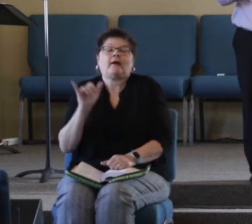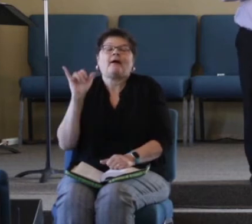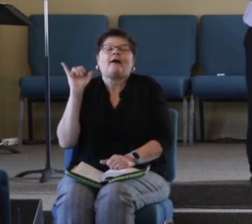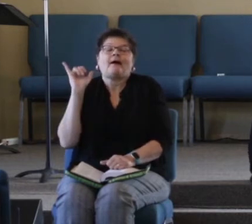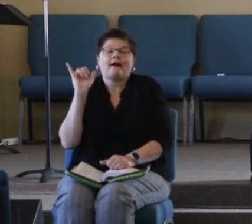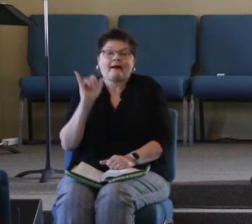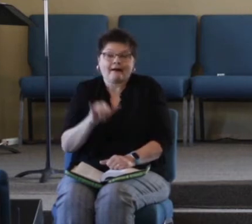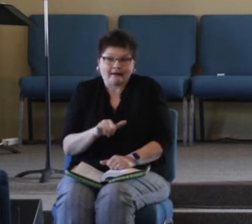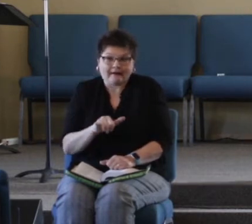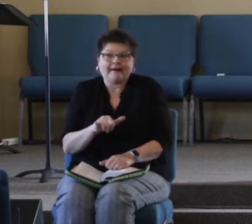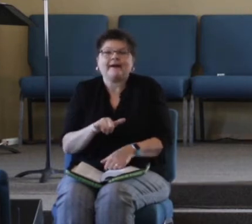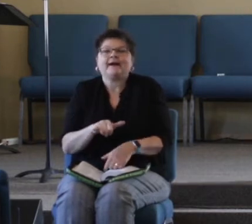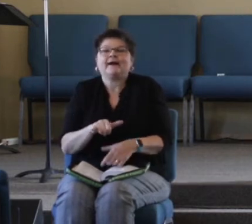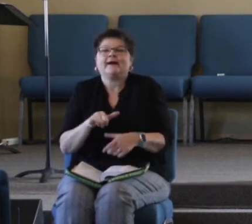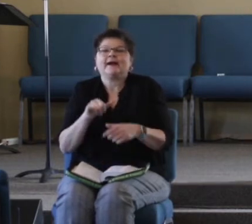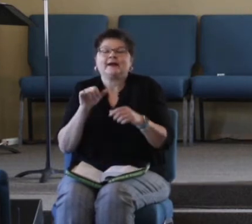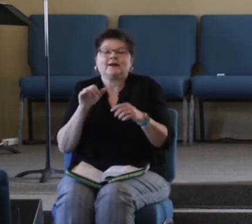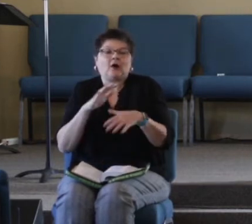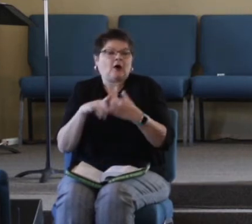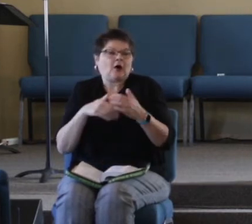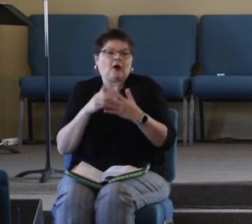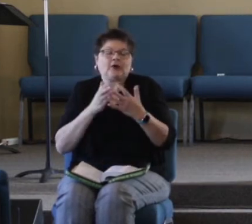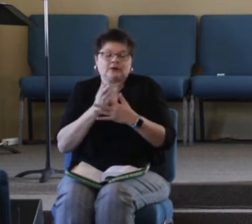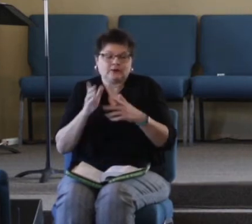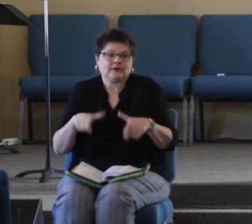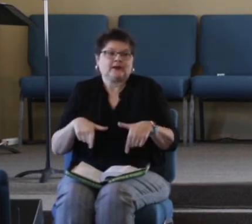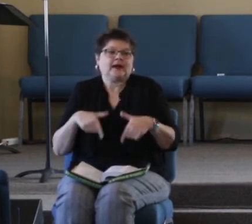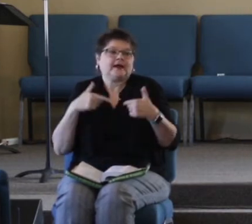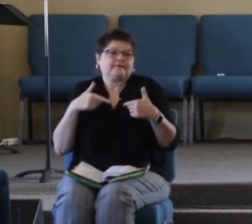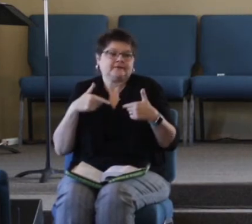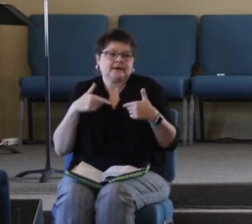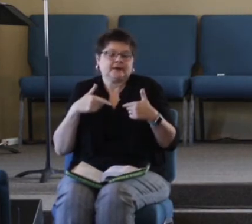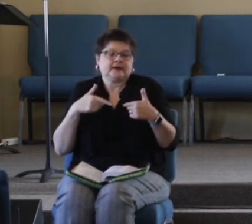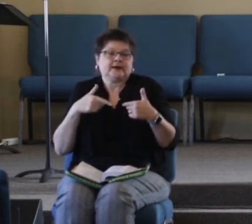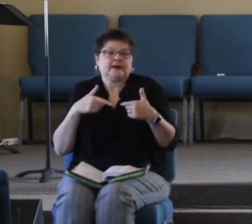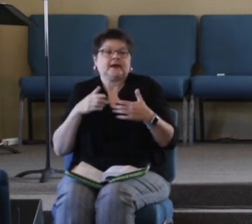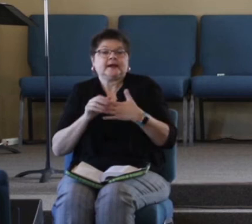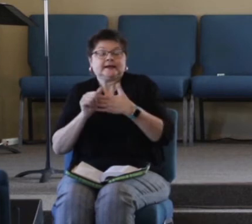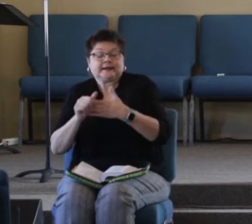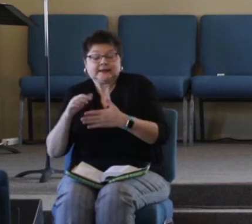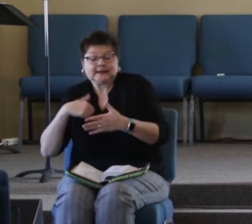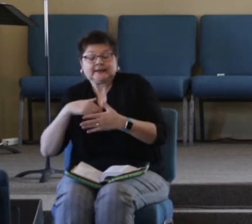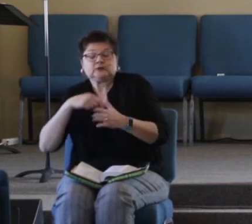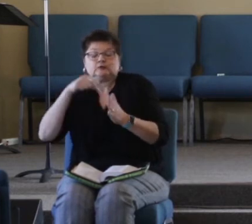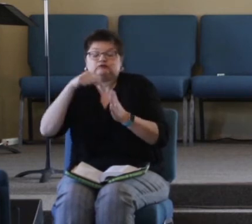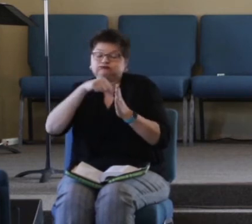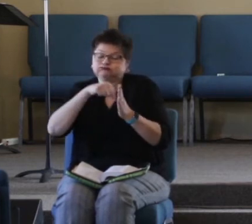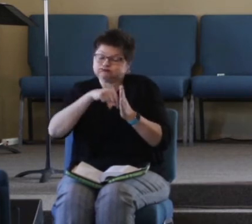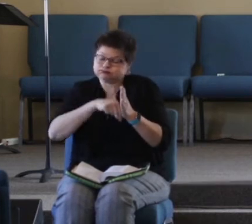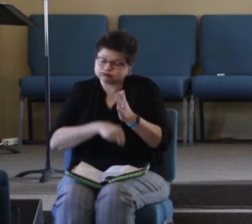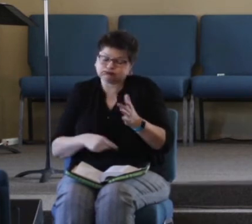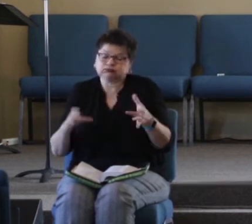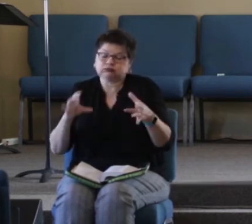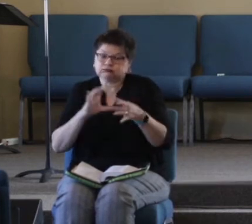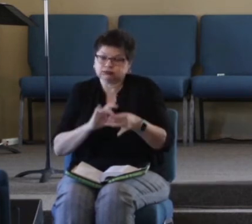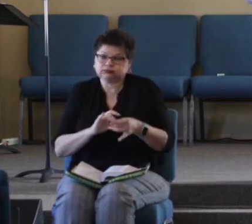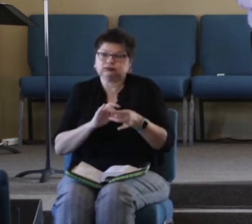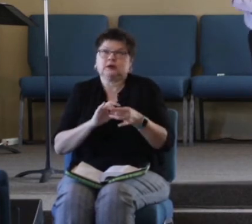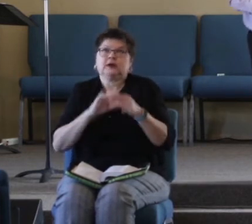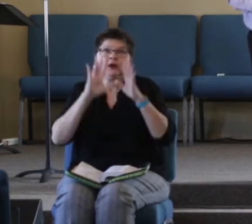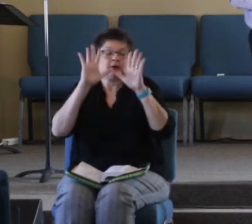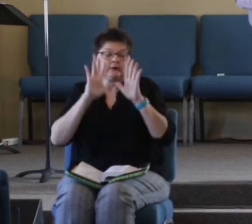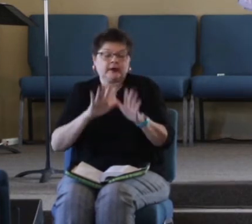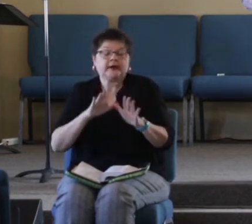and be able to lead his people, lead us to a deeper relationship, a deeper, greater understanding of